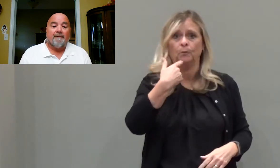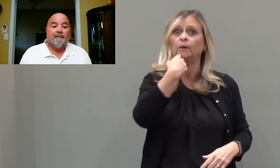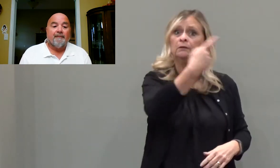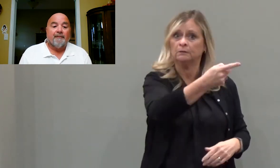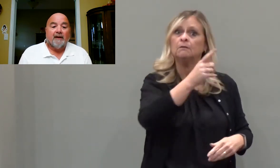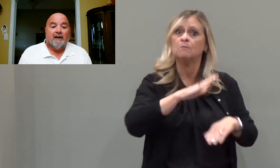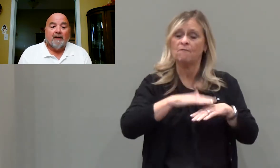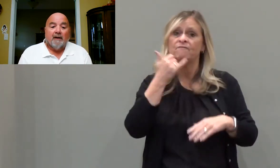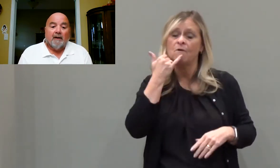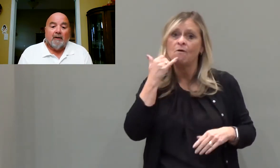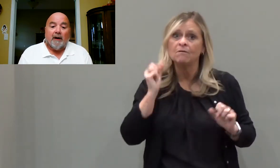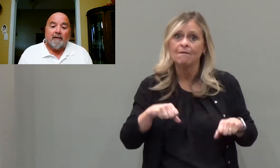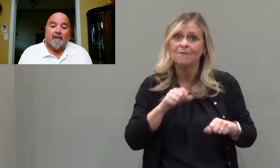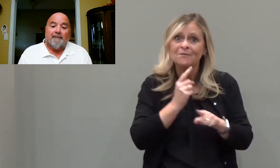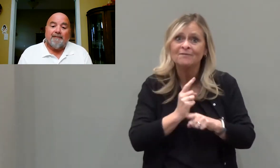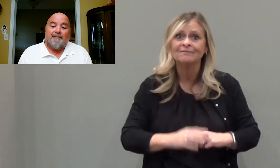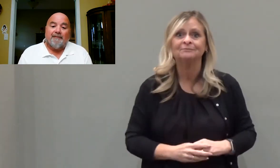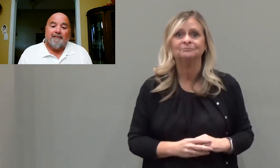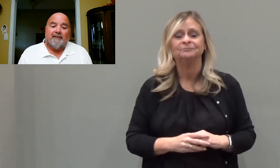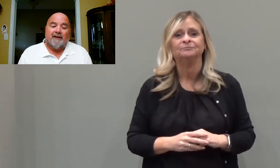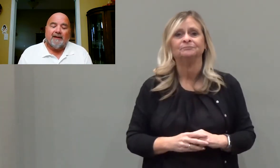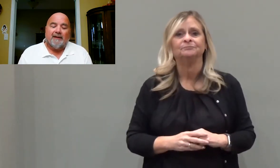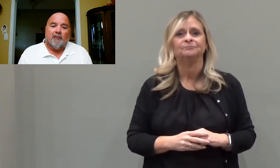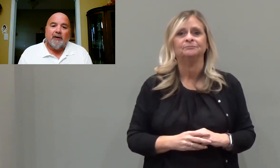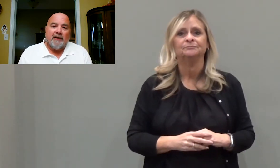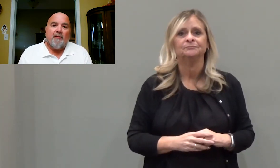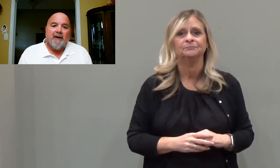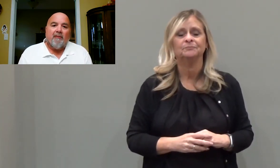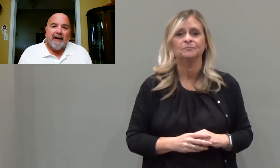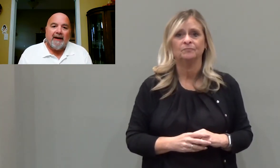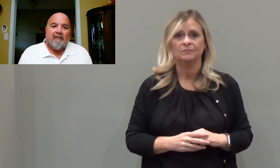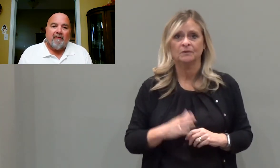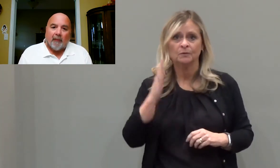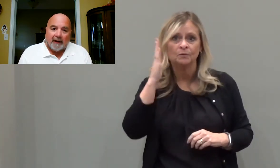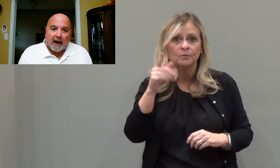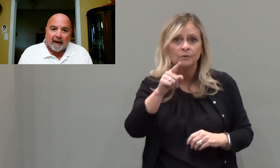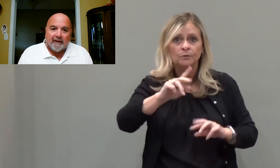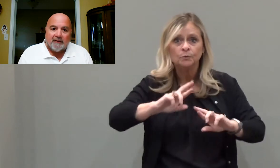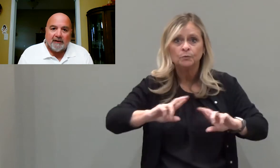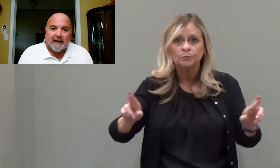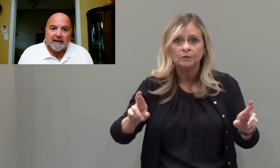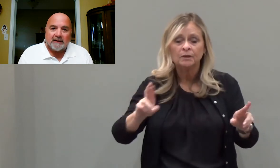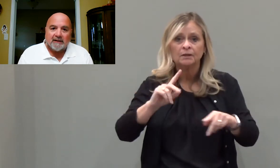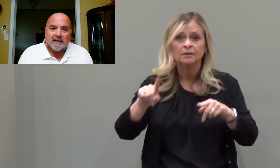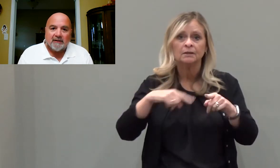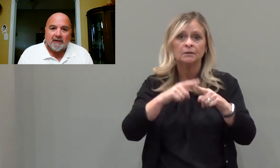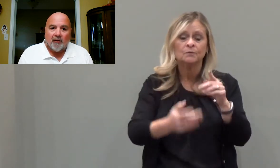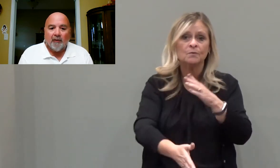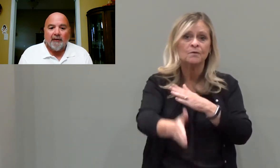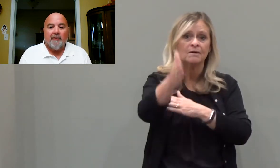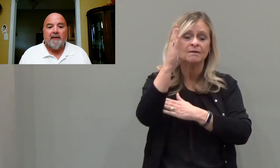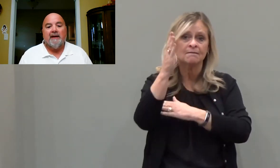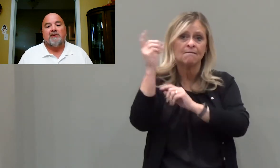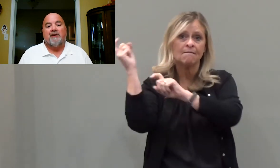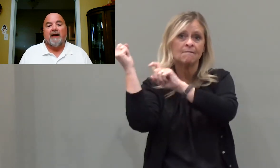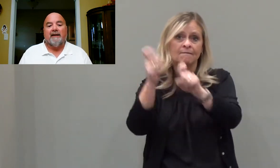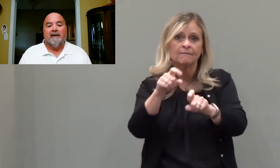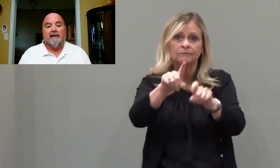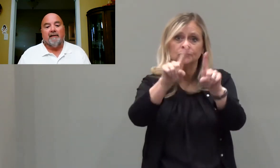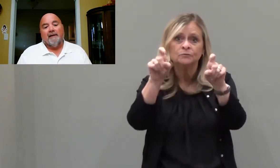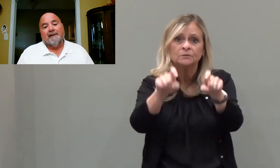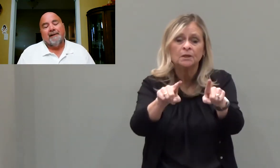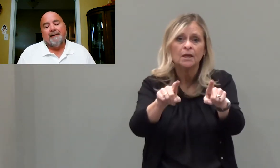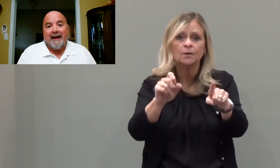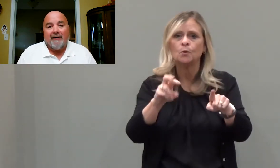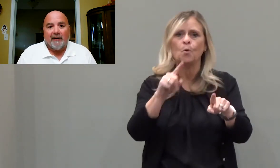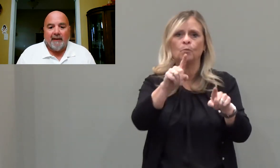right? Well, will you be ready for when God gives you a test, or will you be distracted